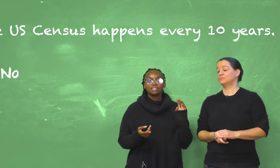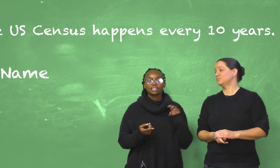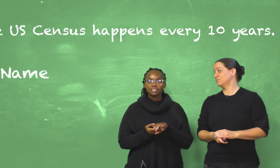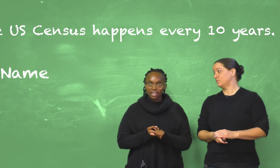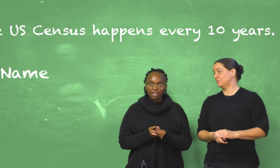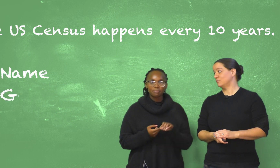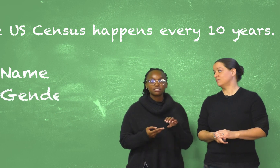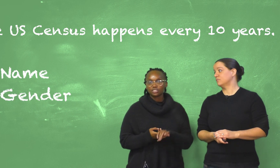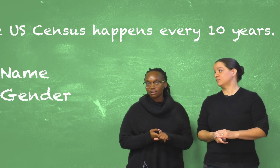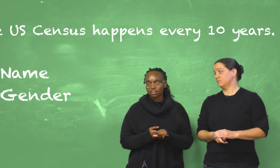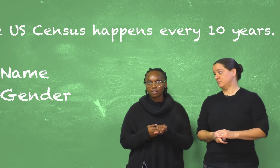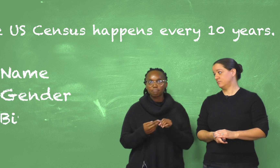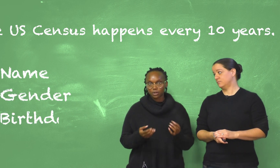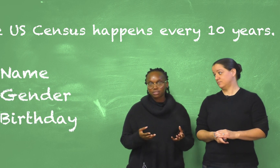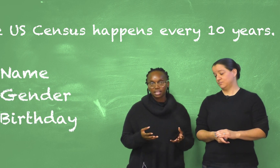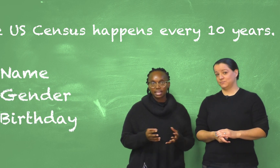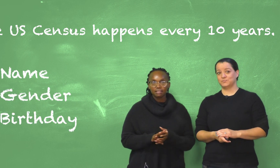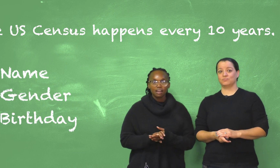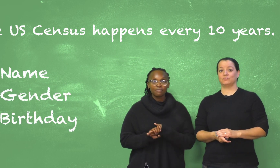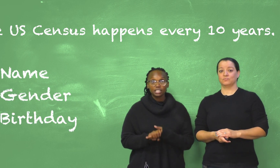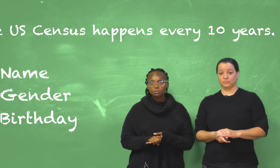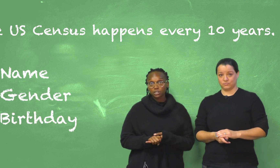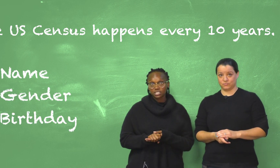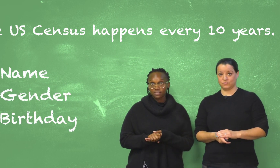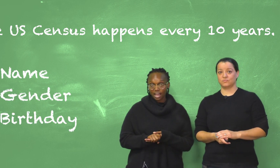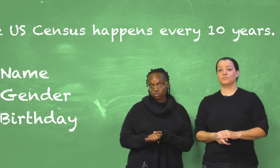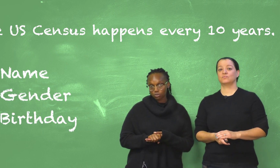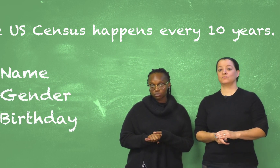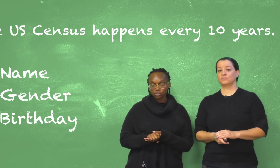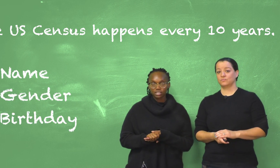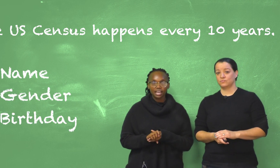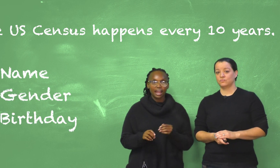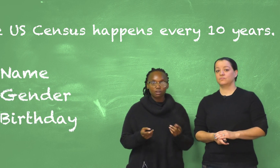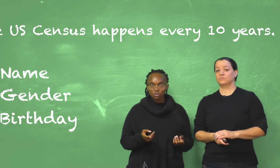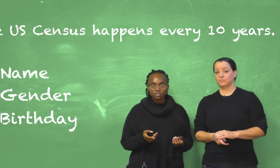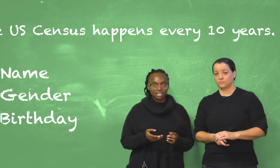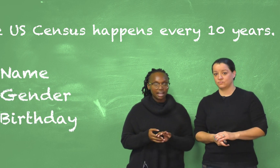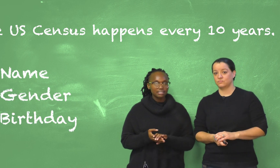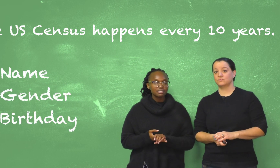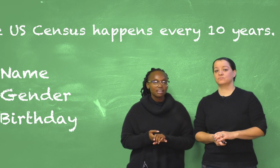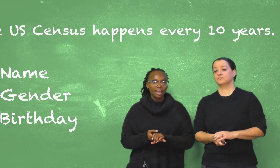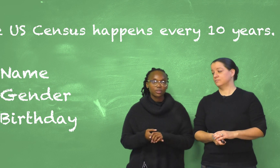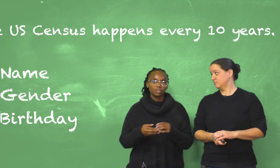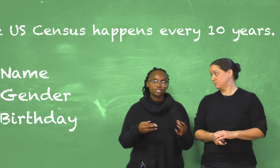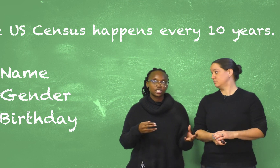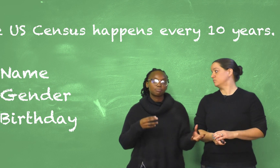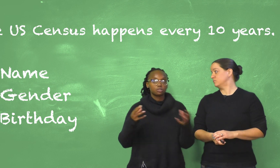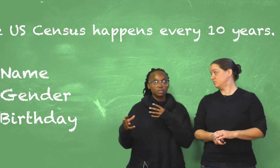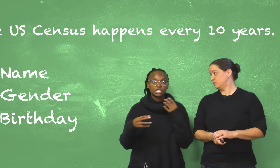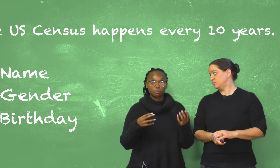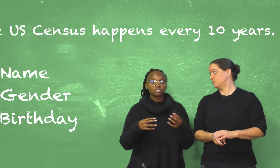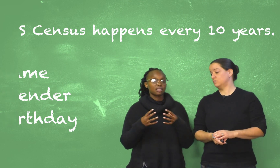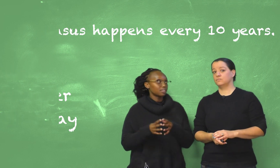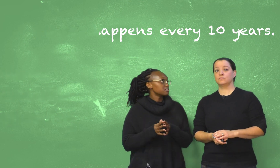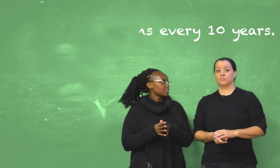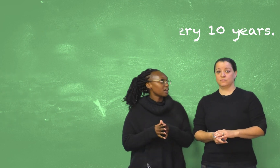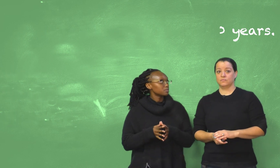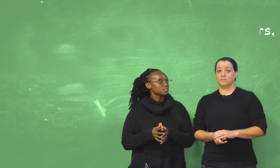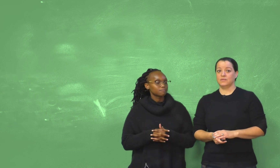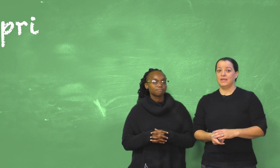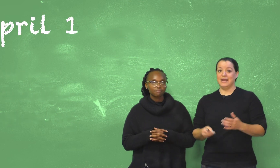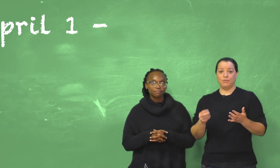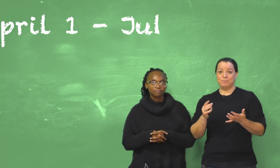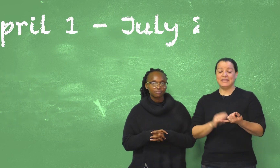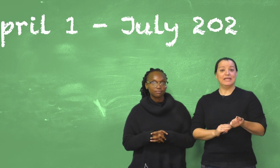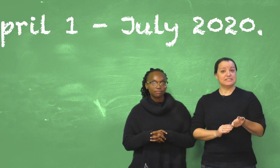information like name, gender, birth date of each person in the household. They're looking at household size and the relationship between each person that lives in the